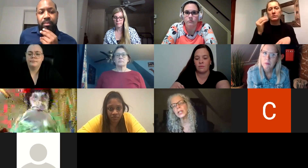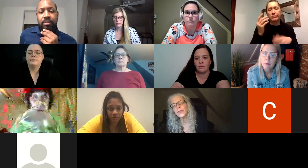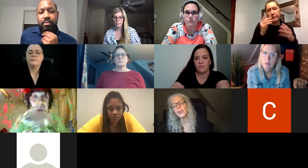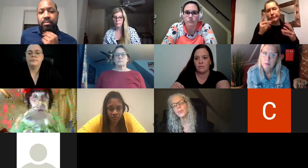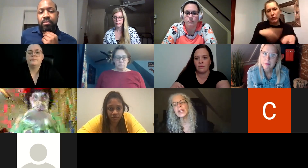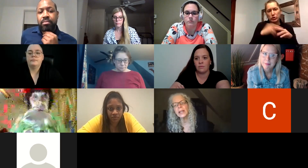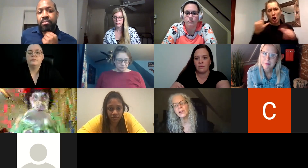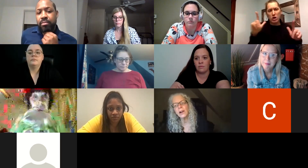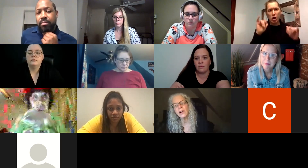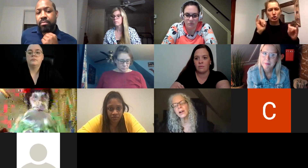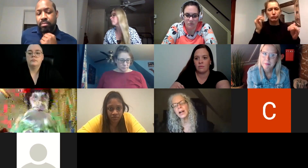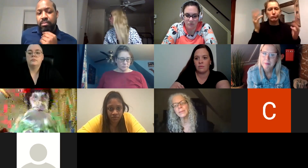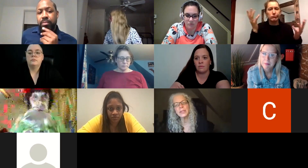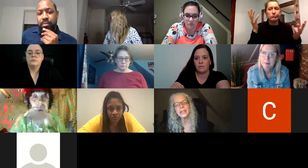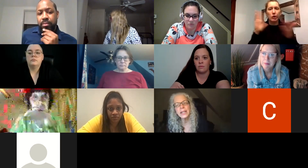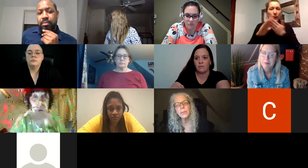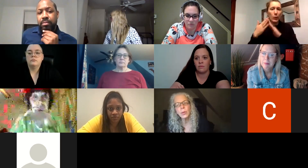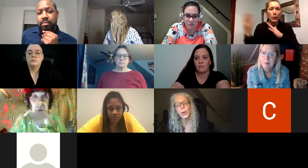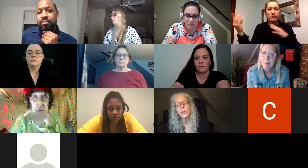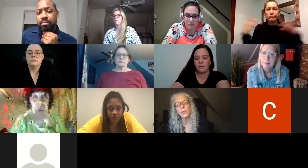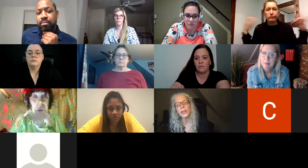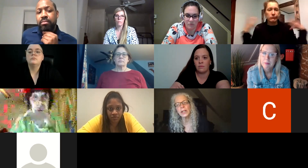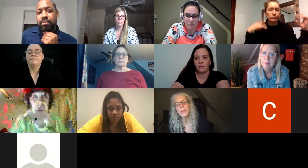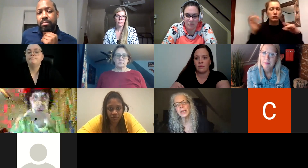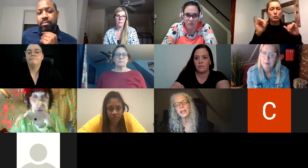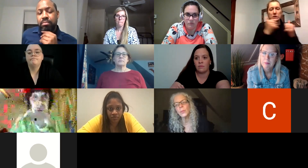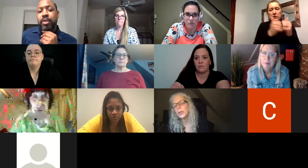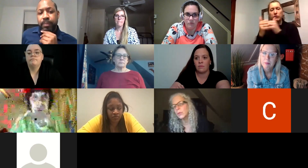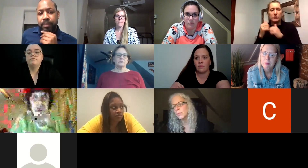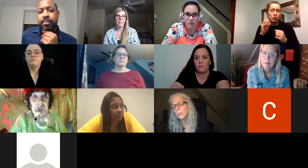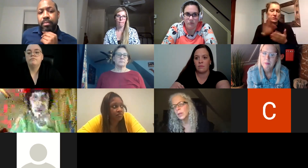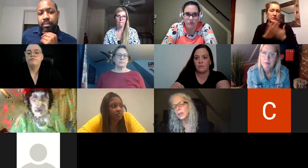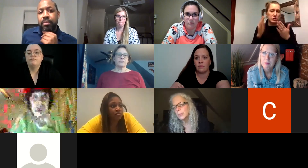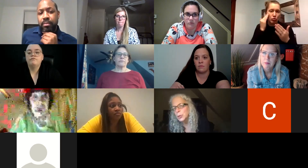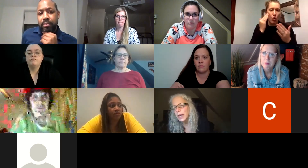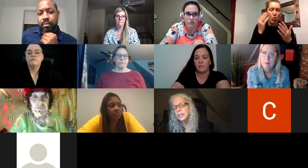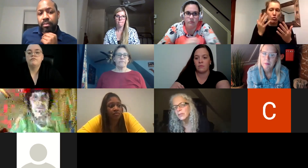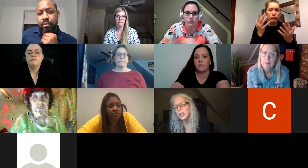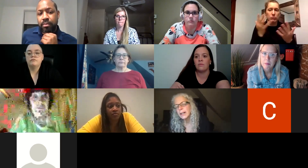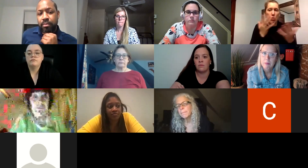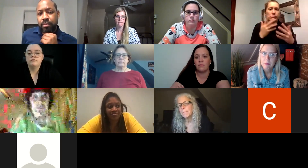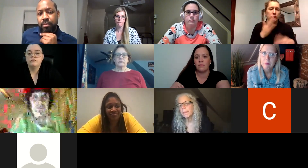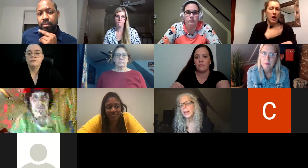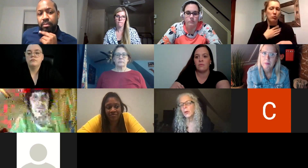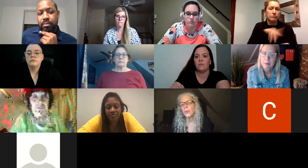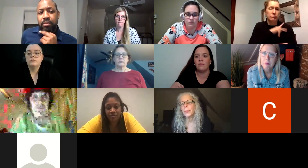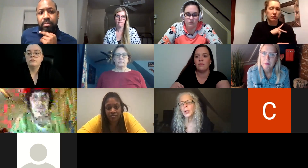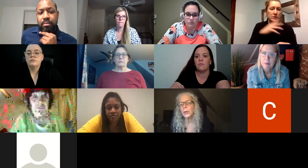far as bringing items to the table, what they're coming in with, their perspective, from the